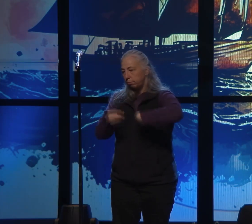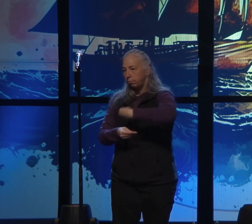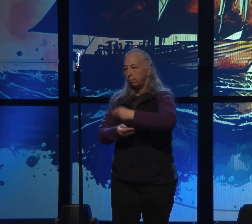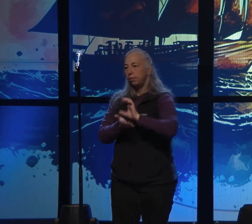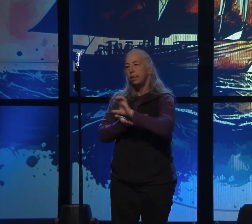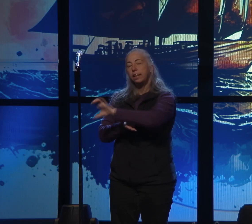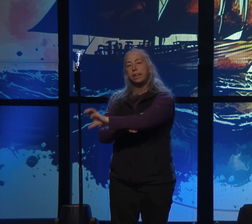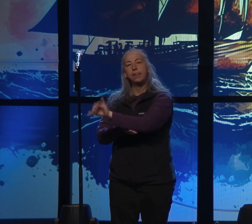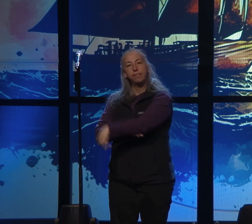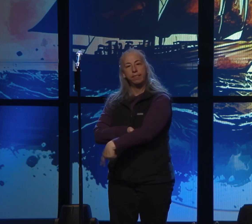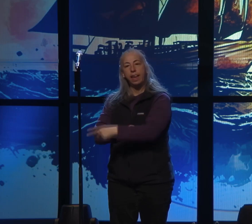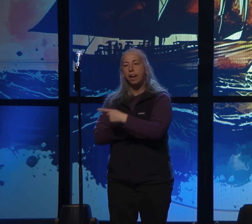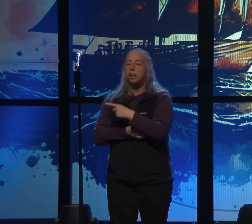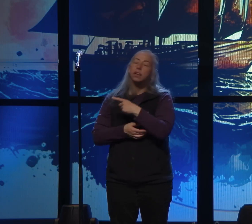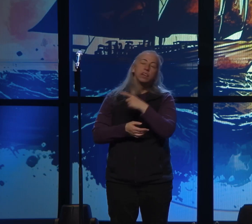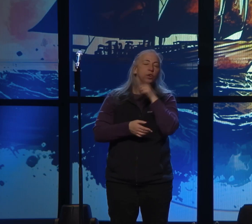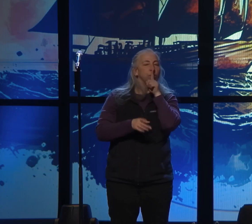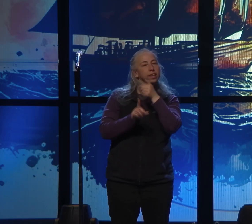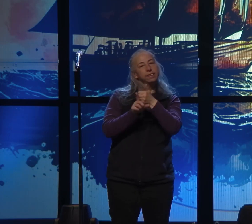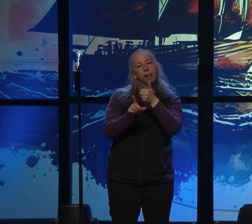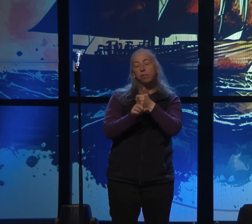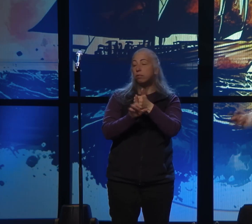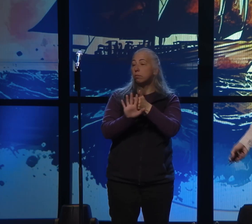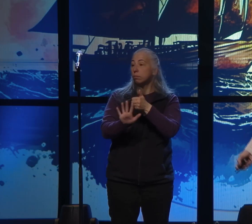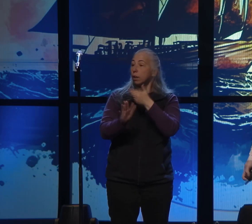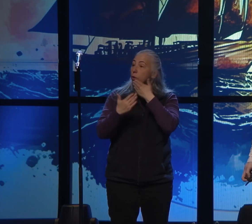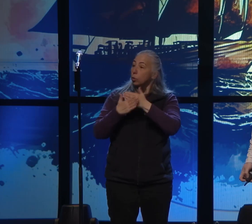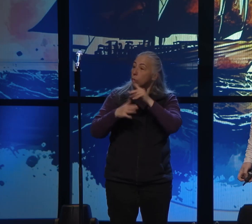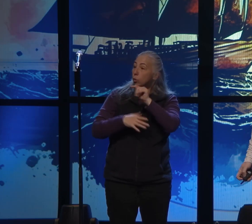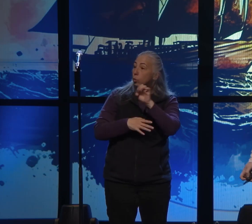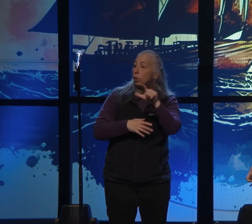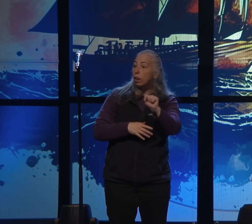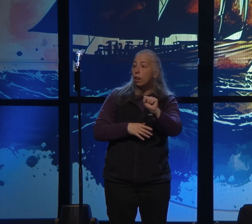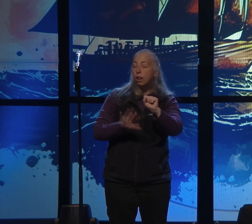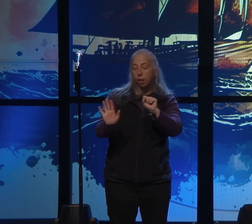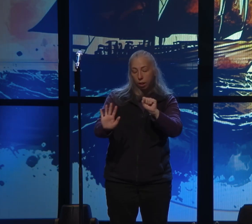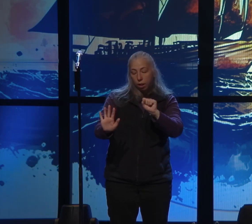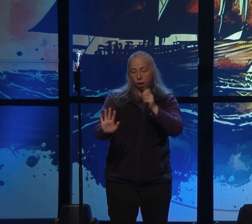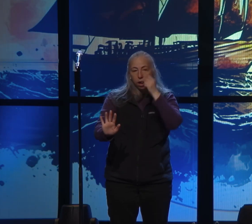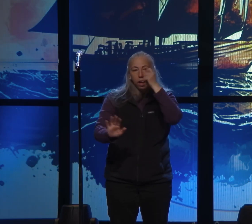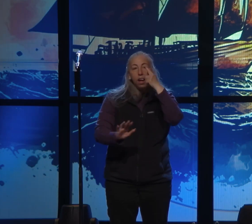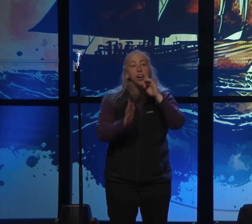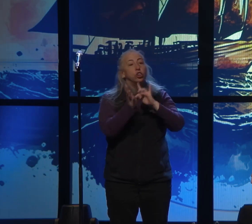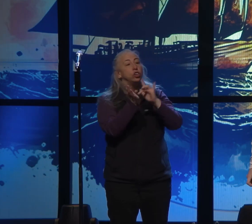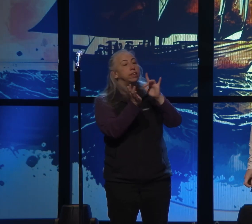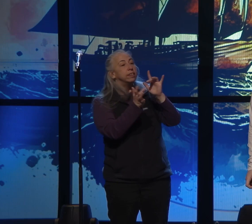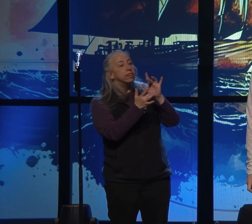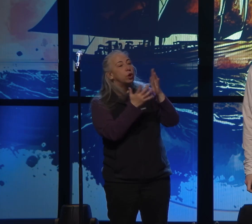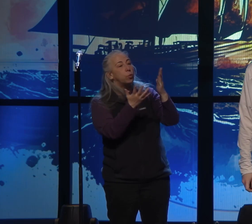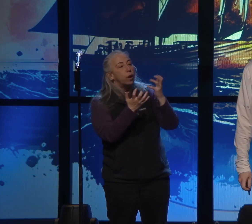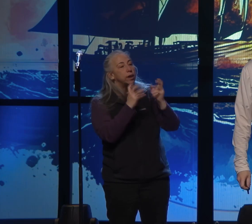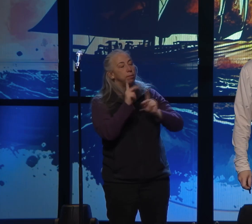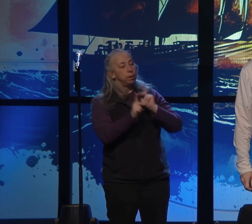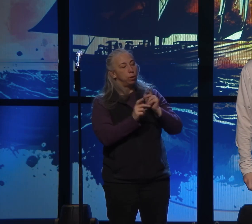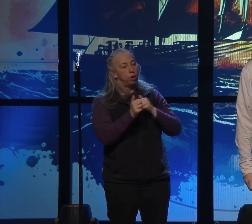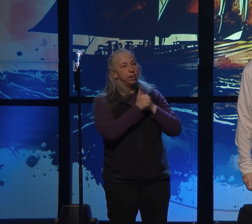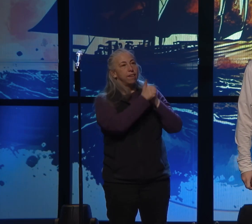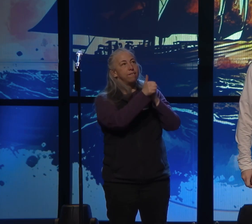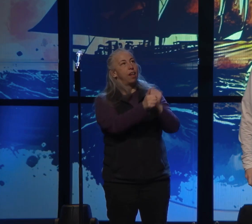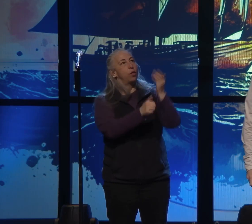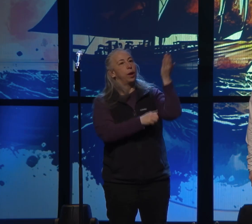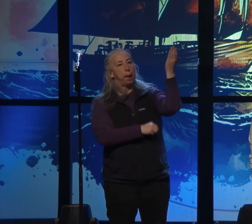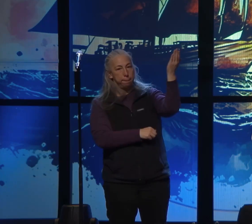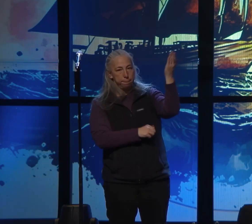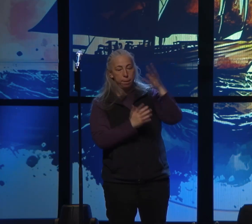themselves. It's a great tool. But here's the thing. Jesus invited people to follow him, to